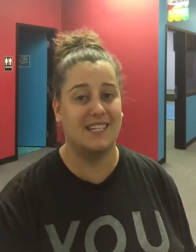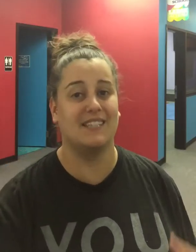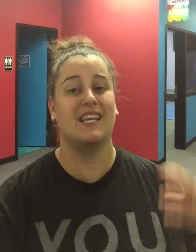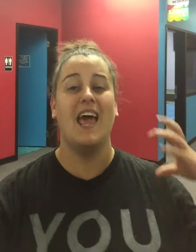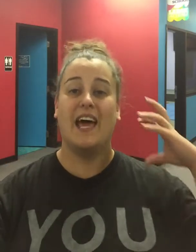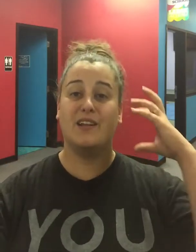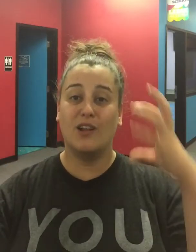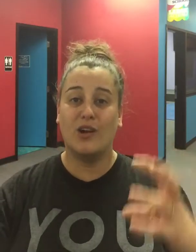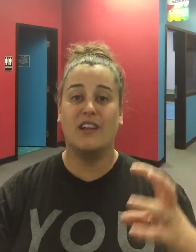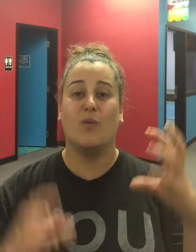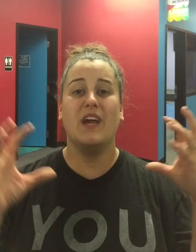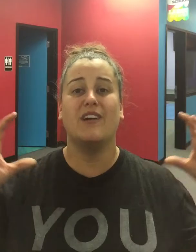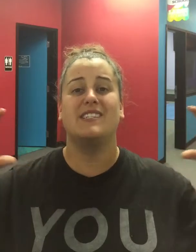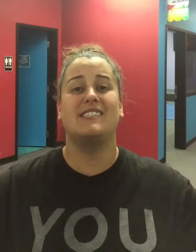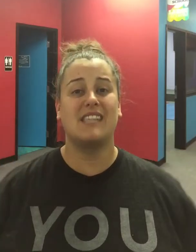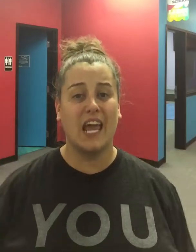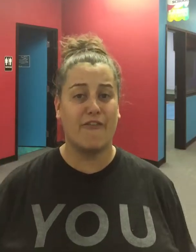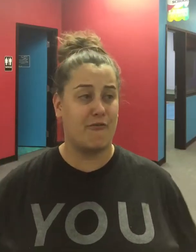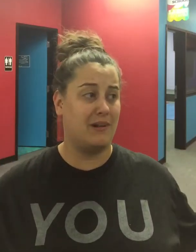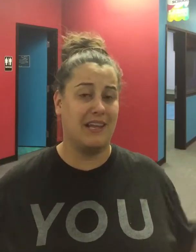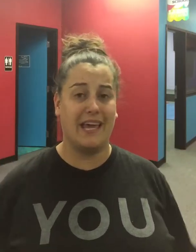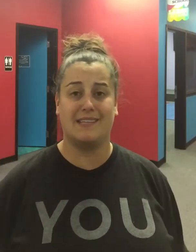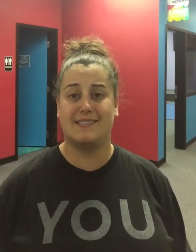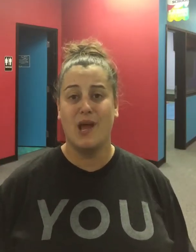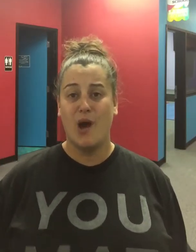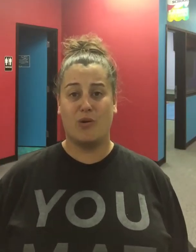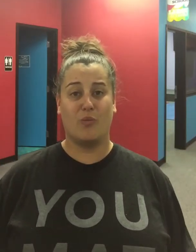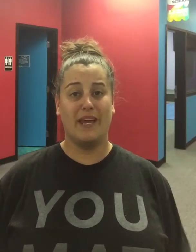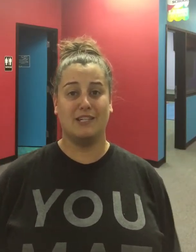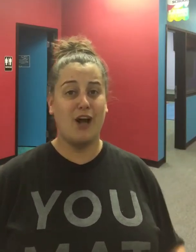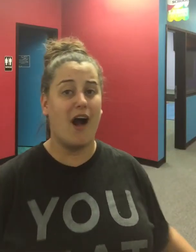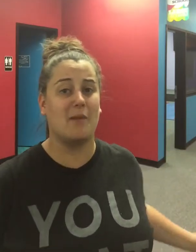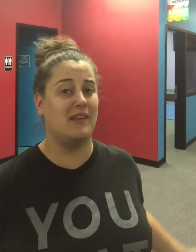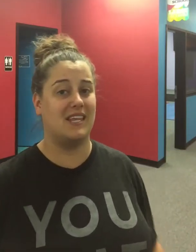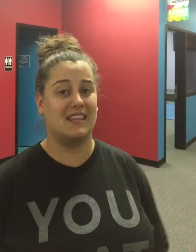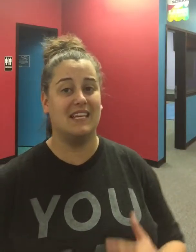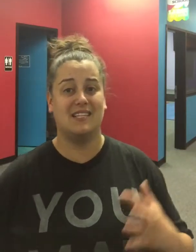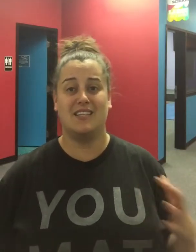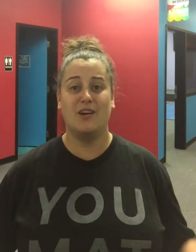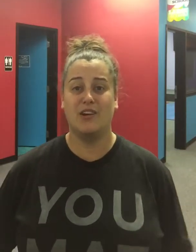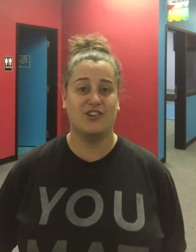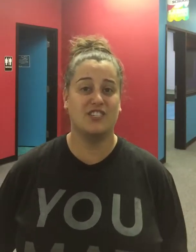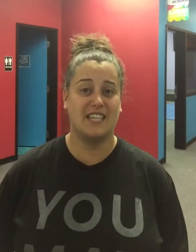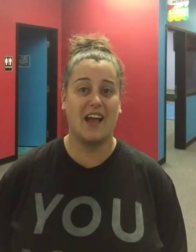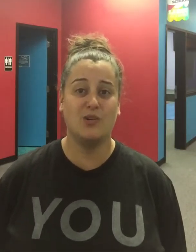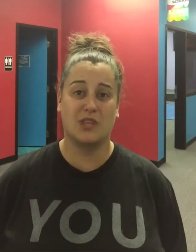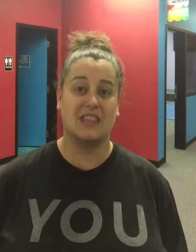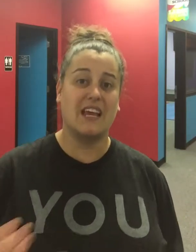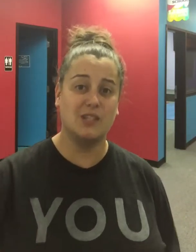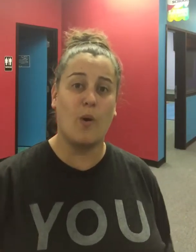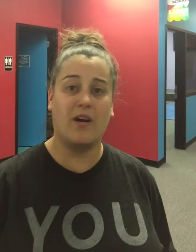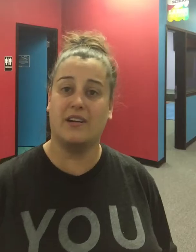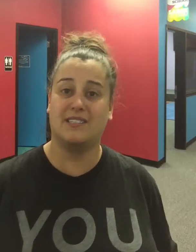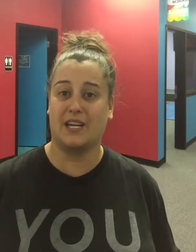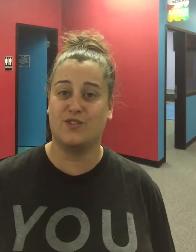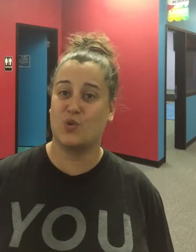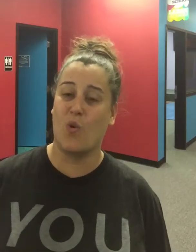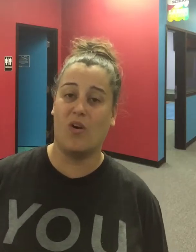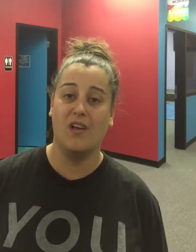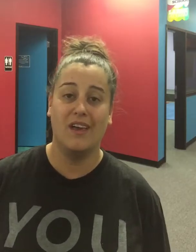us and learn that we are a safe place where we can talk about the things that they don't understand or the things going on inside of school.